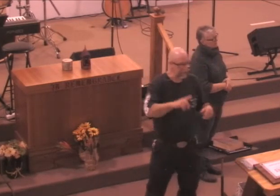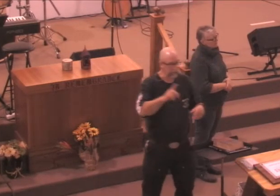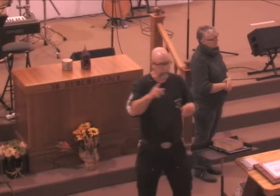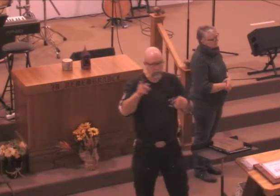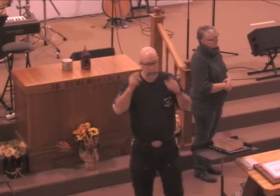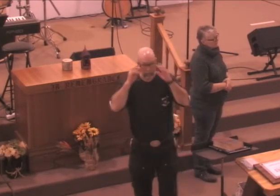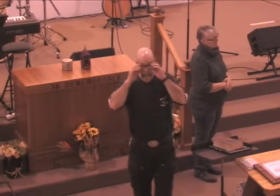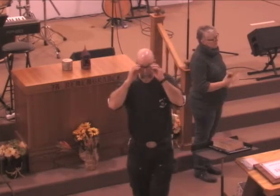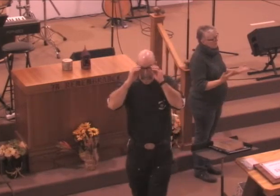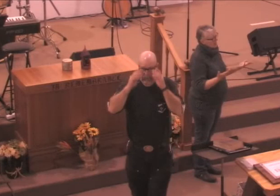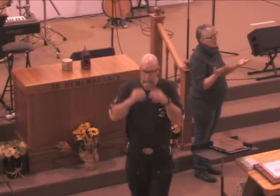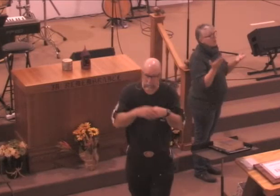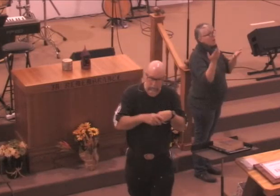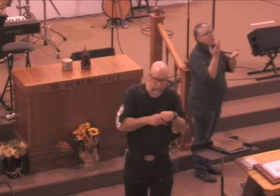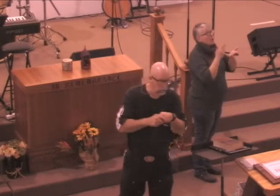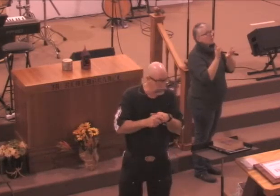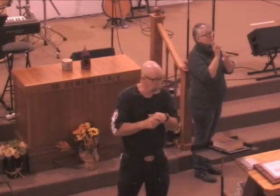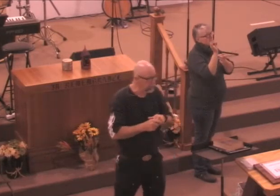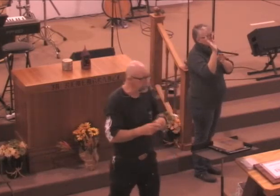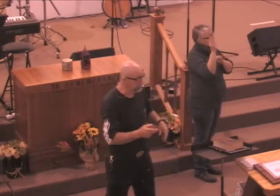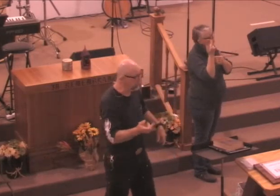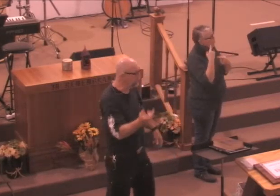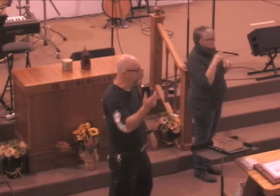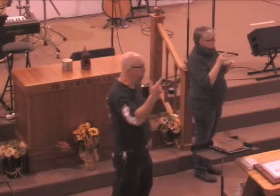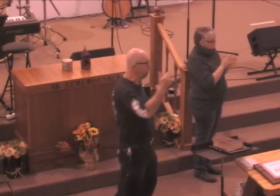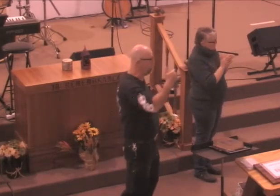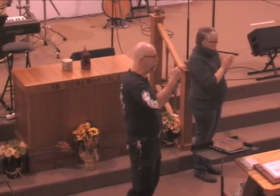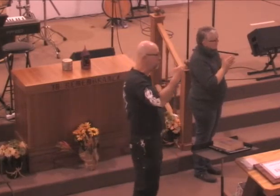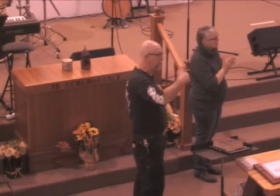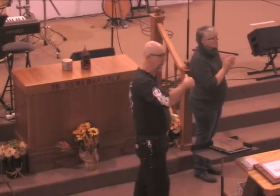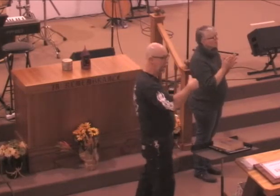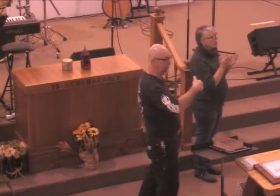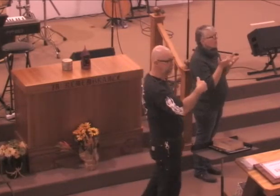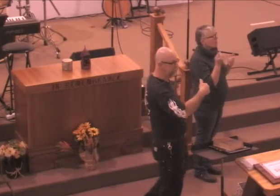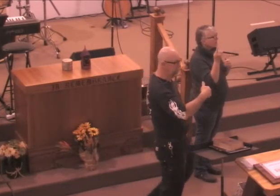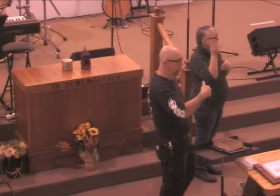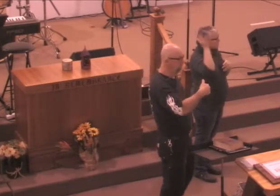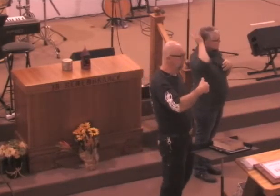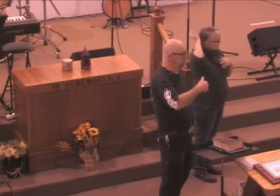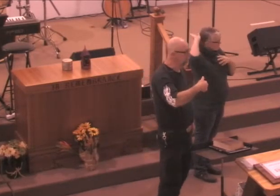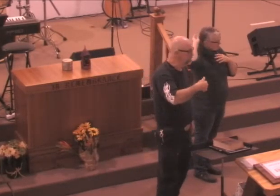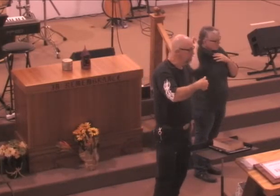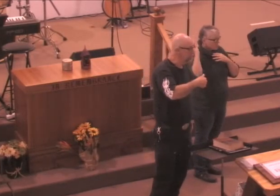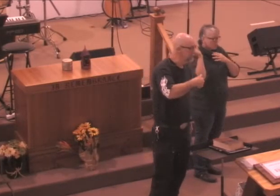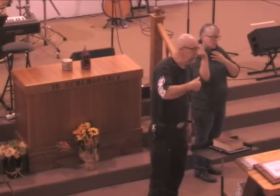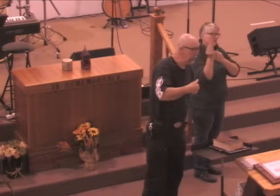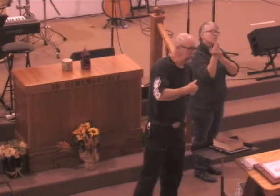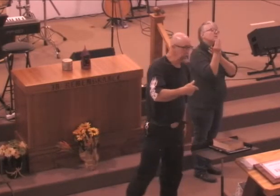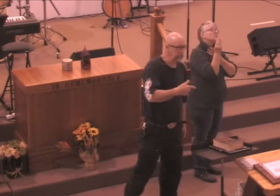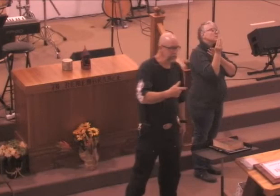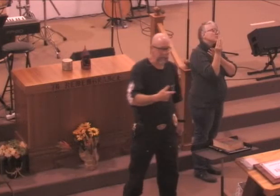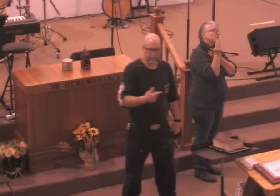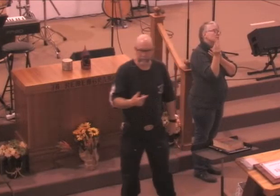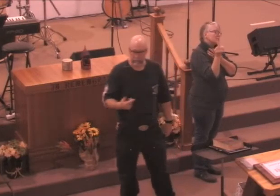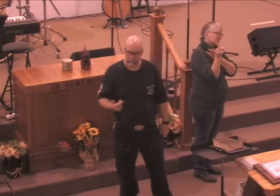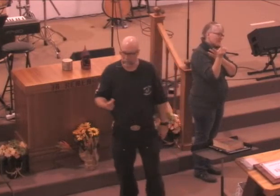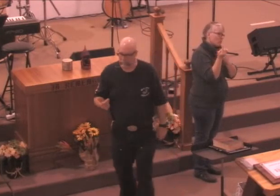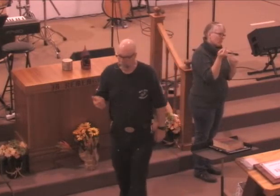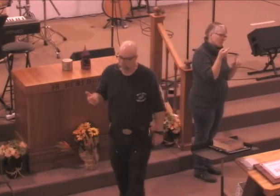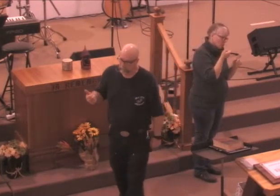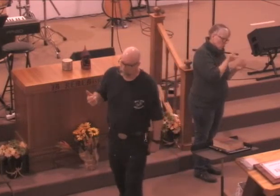And I'm just going to ask the Holy Spirit, while you got your heads bowed, the Holy Spirit just to bring to mind someone you're just